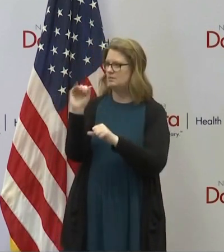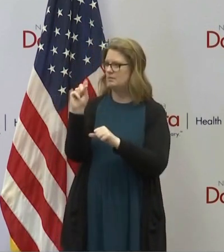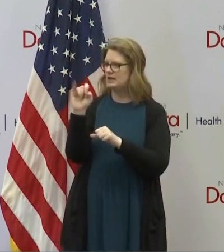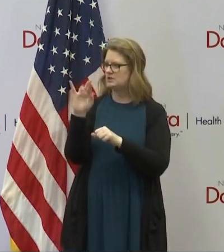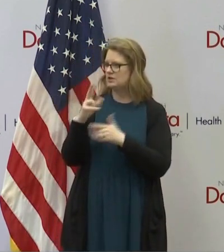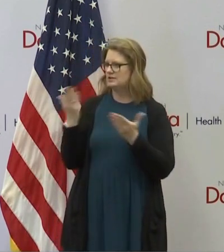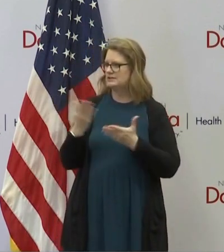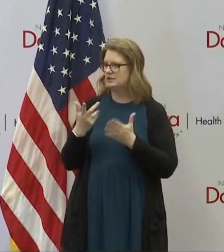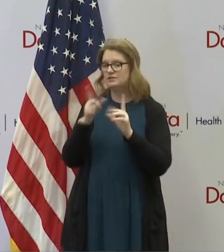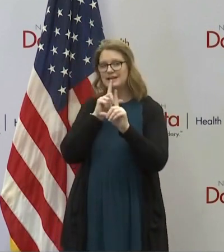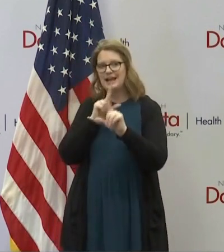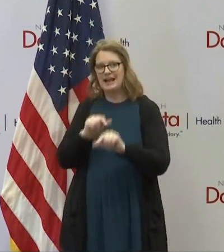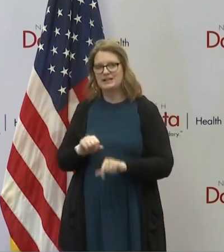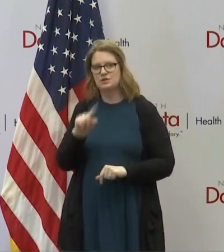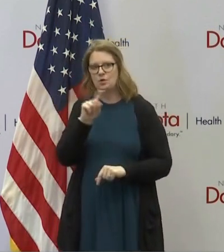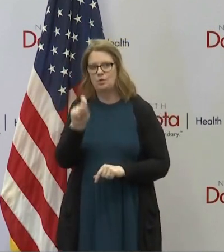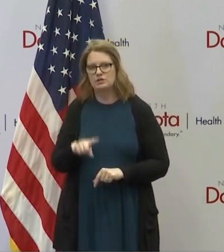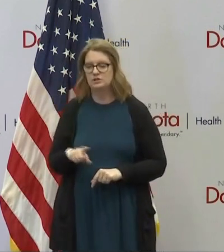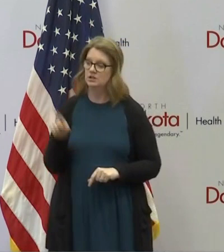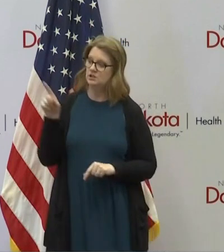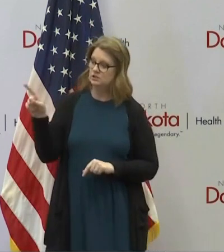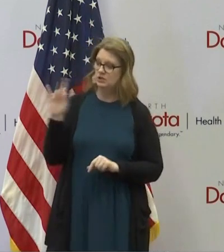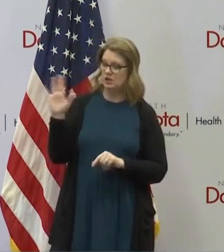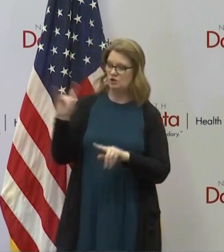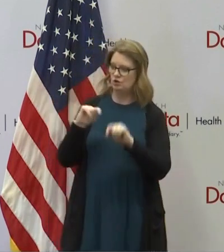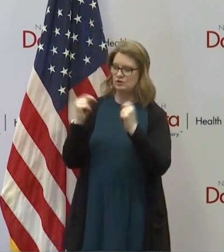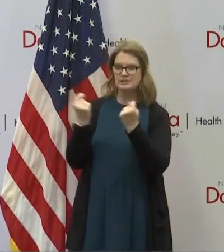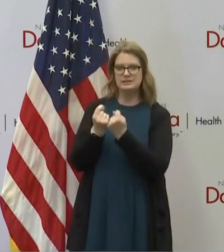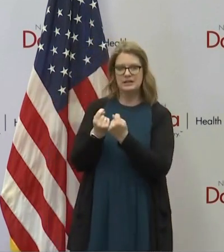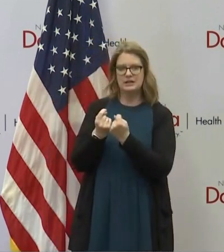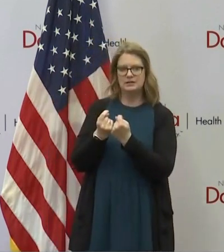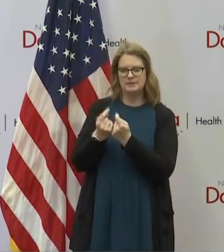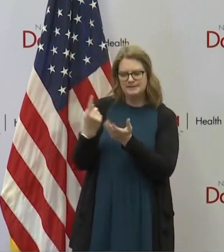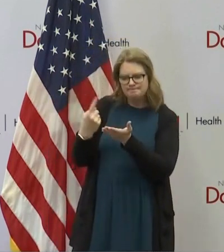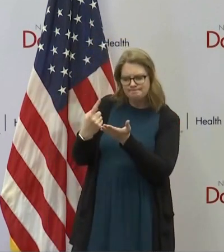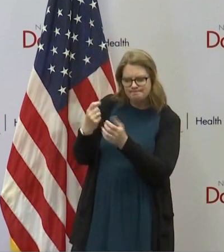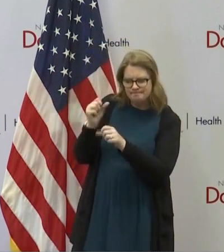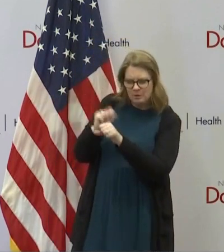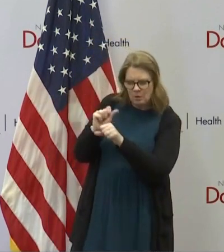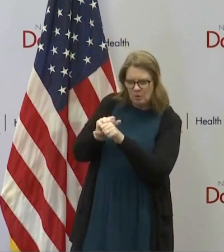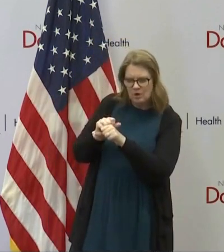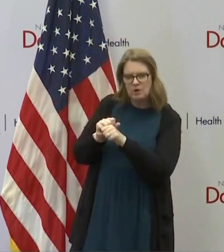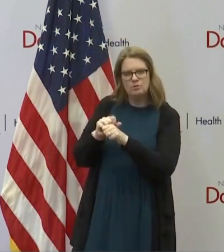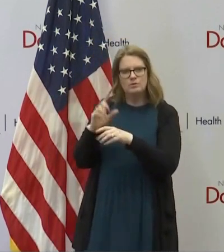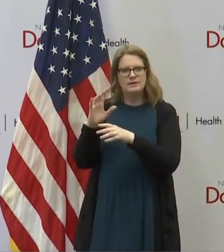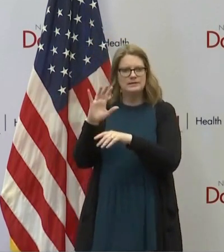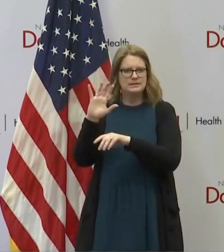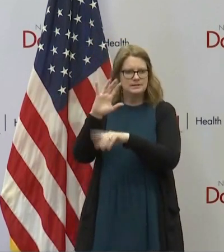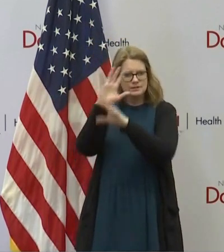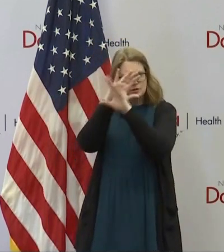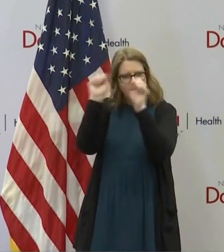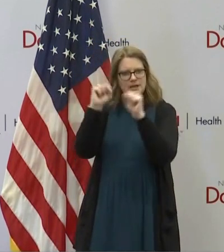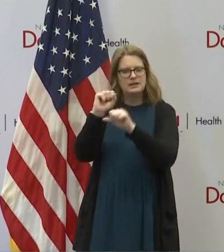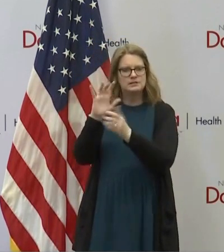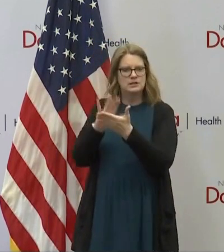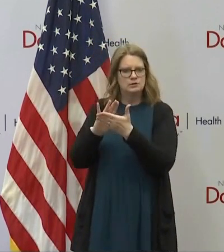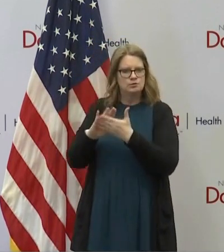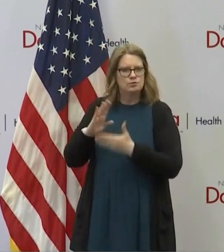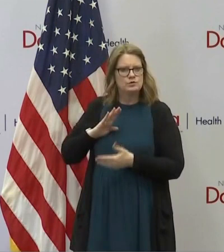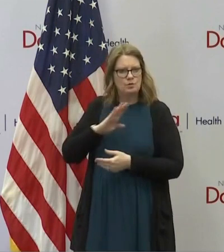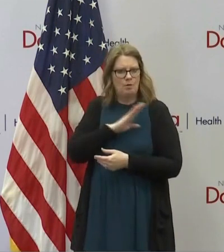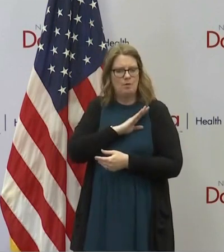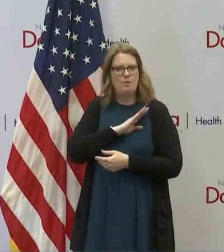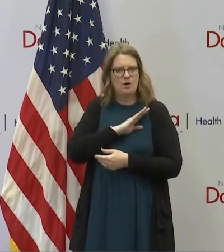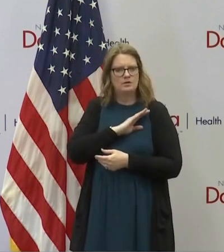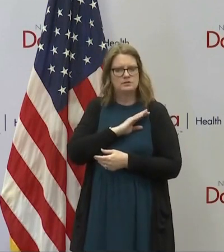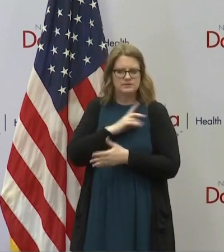to answer questions. She and her team has been working closely with school superintendents and school boards since we made that